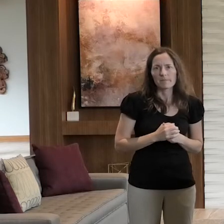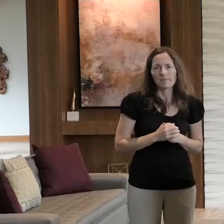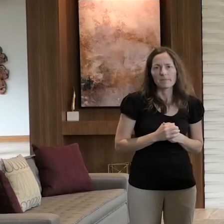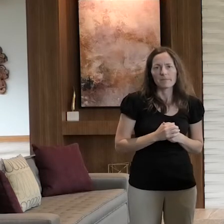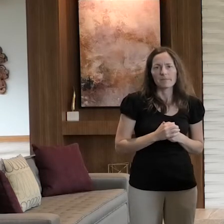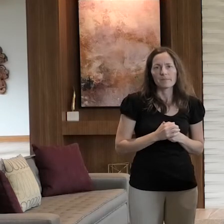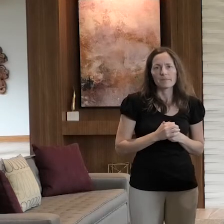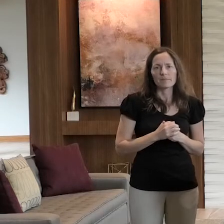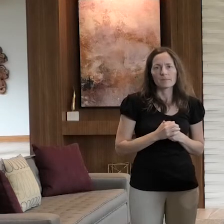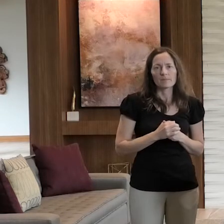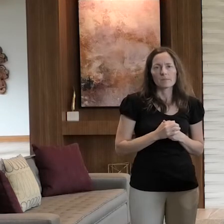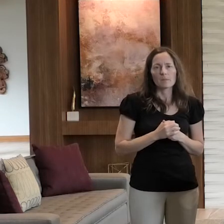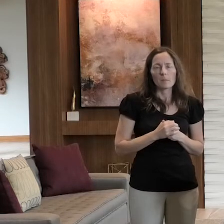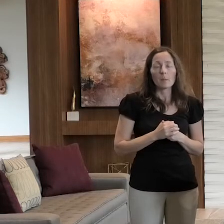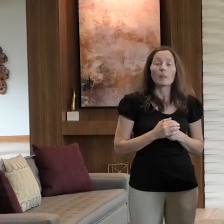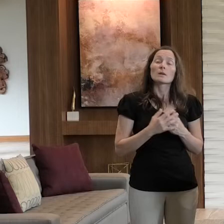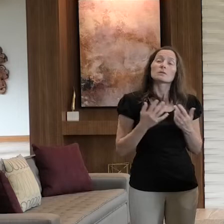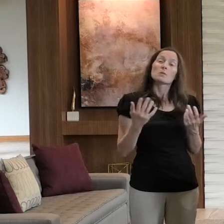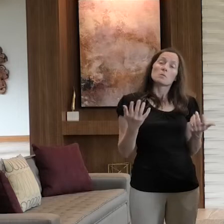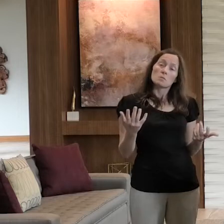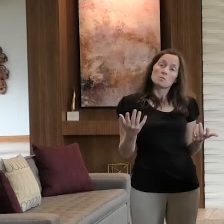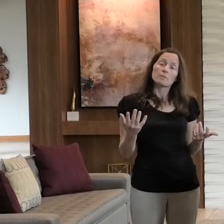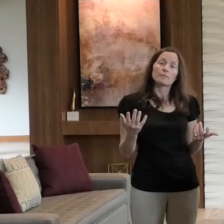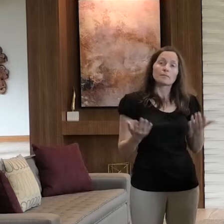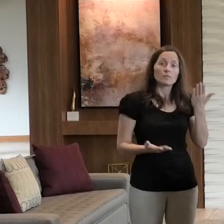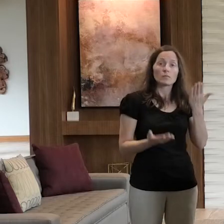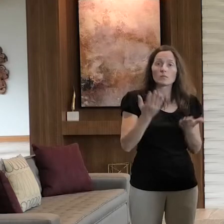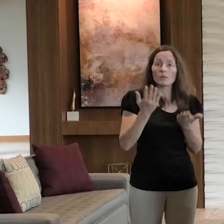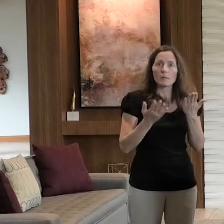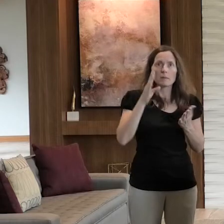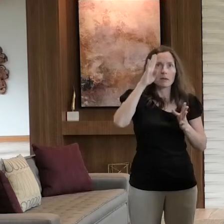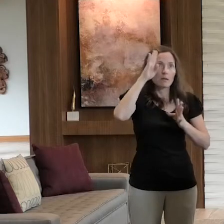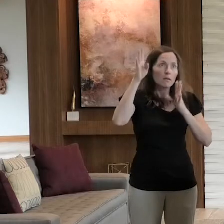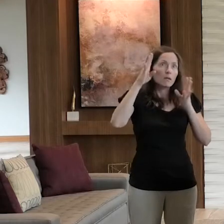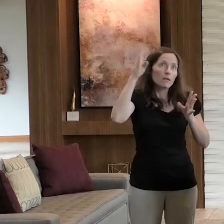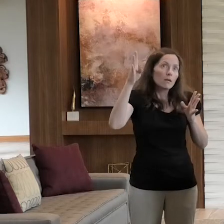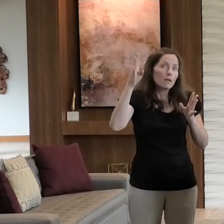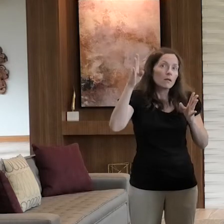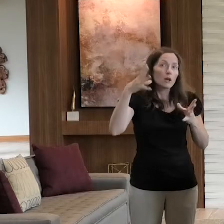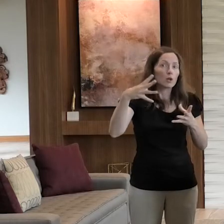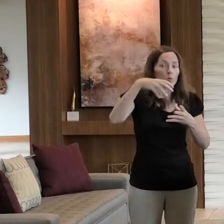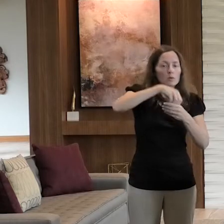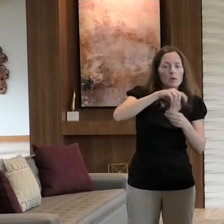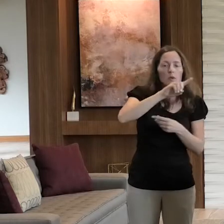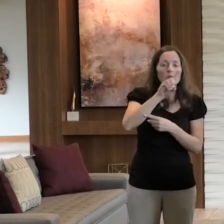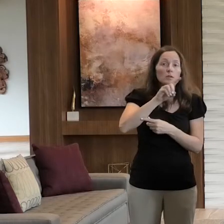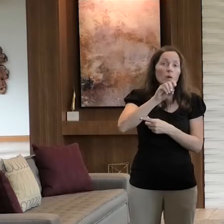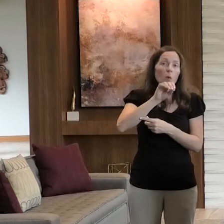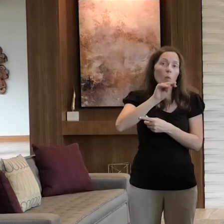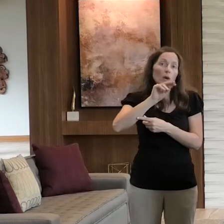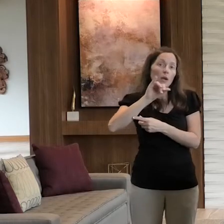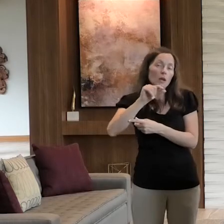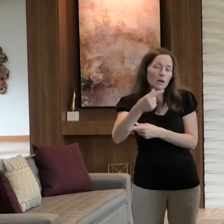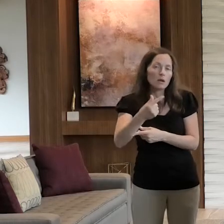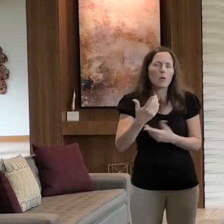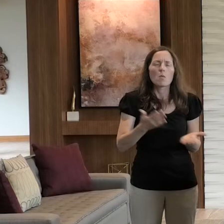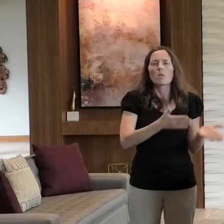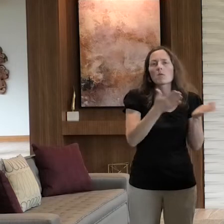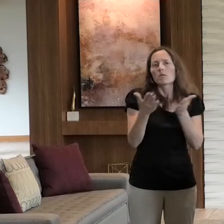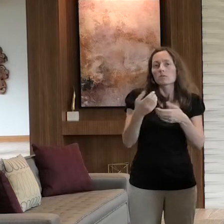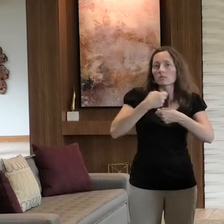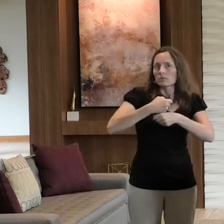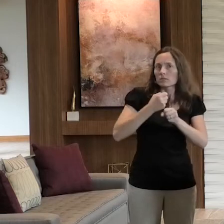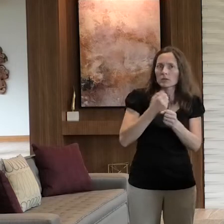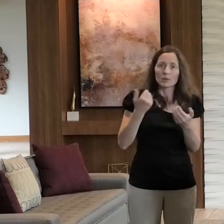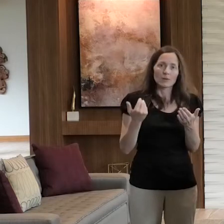whether it's reimagining inclusionary zoning, right? Whether it's creating new